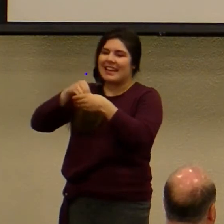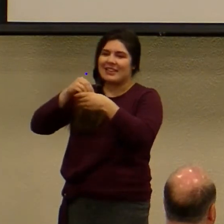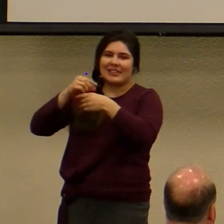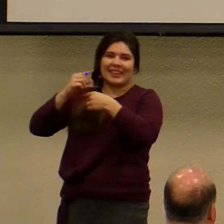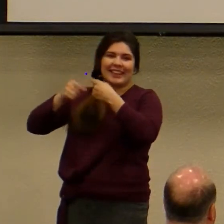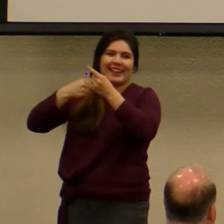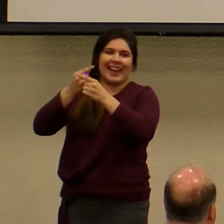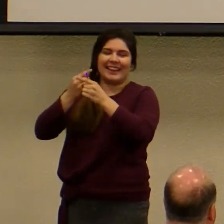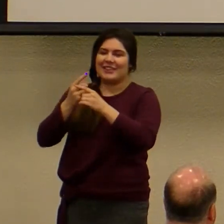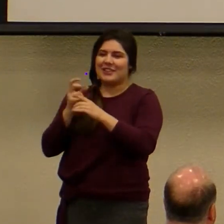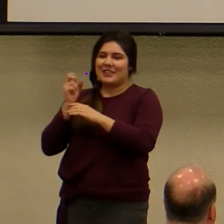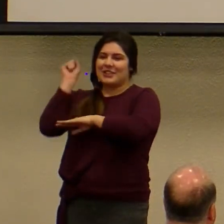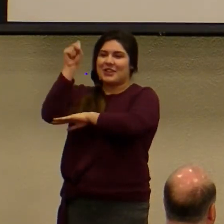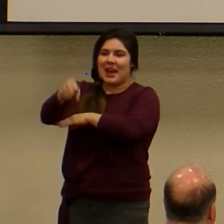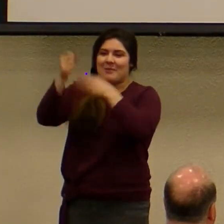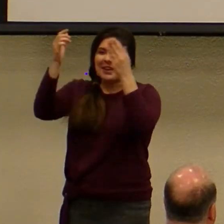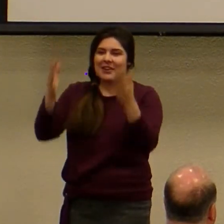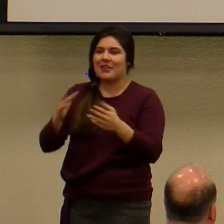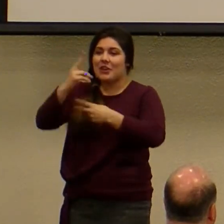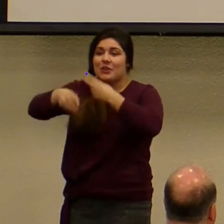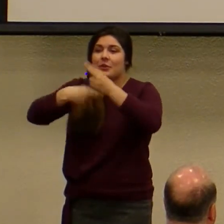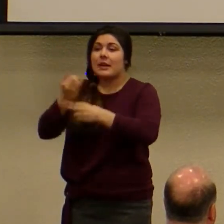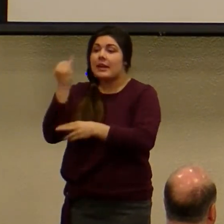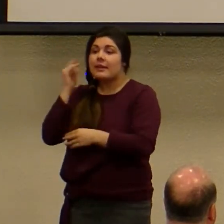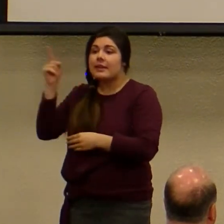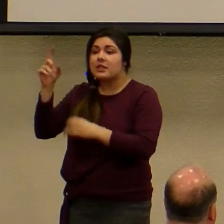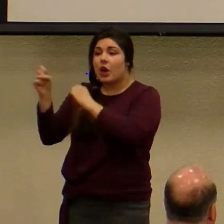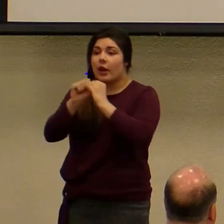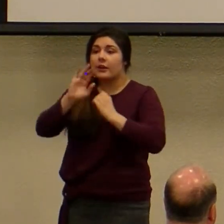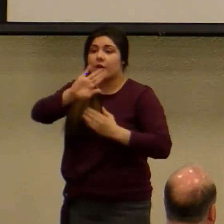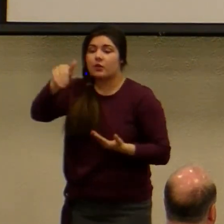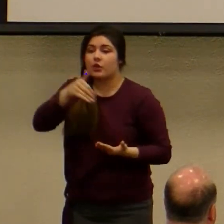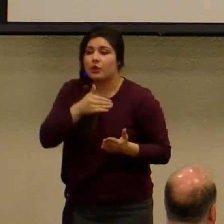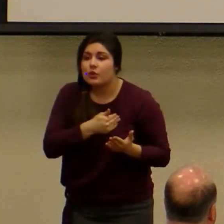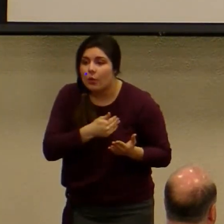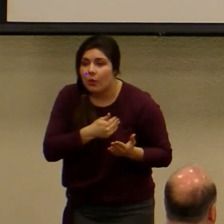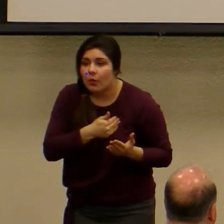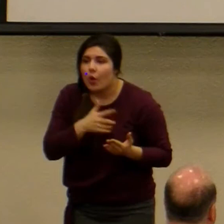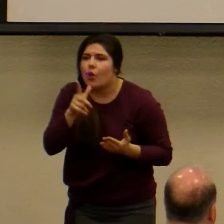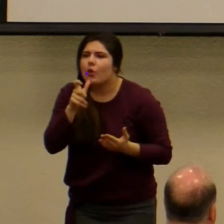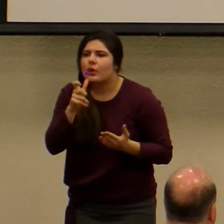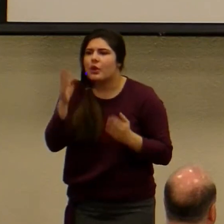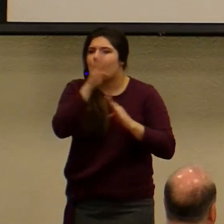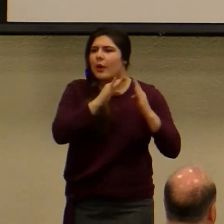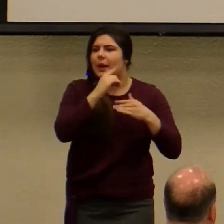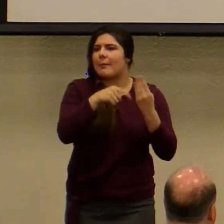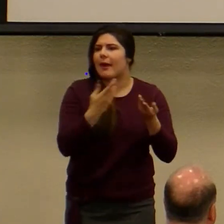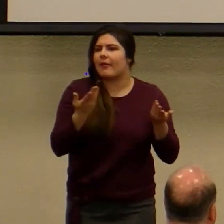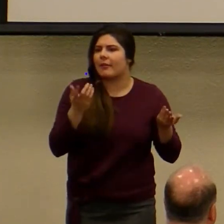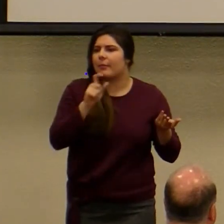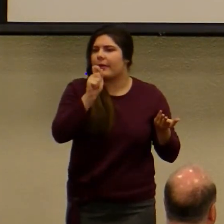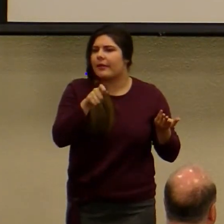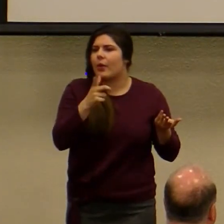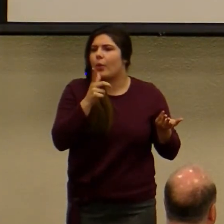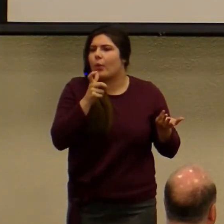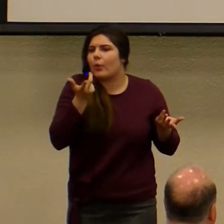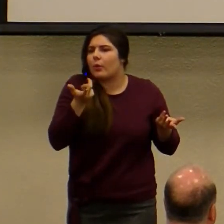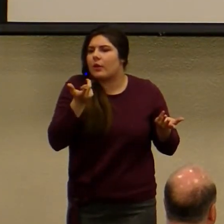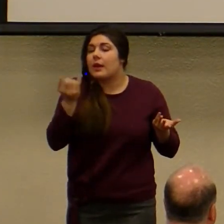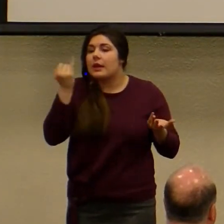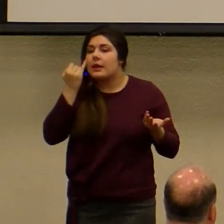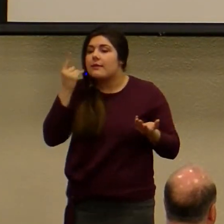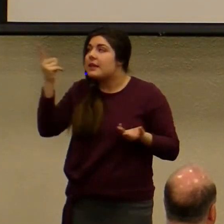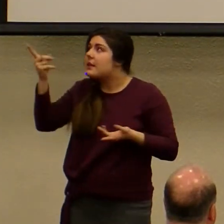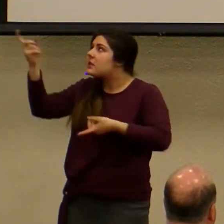the entire universe, if that's the guardian of your soul, who in the world are you going to worry about at all? If he's